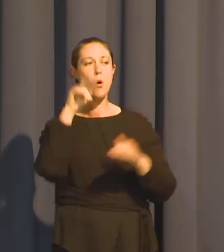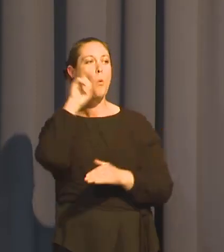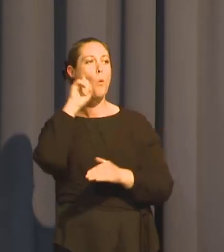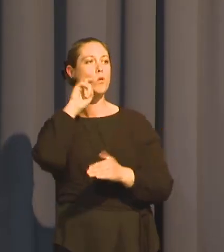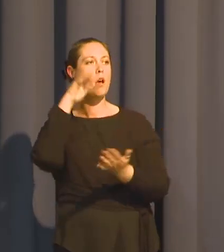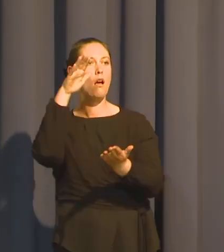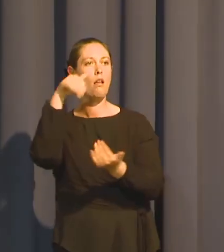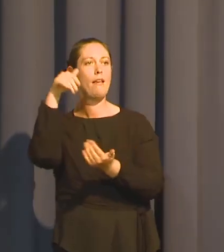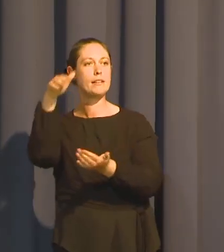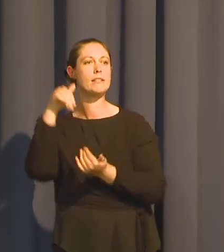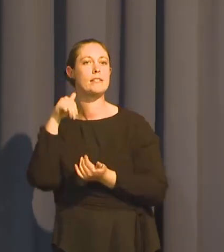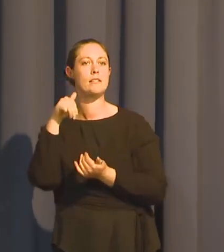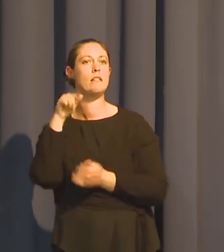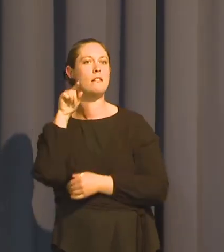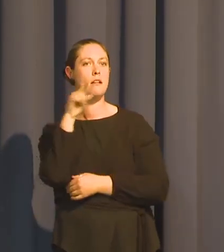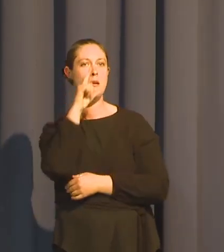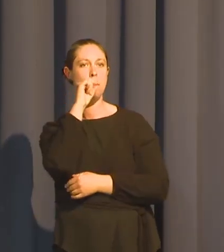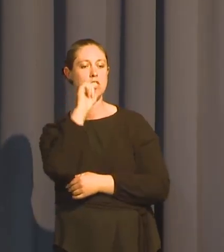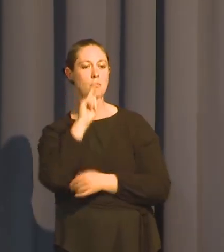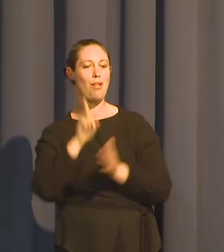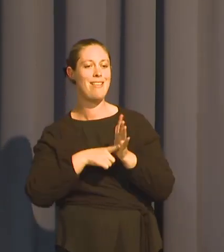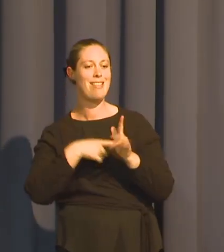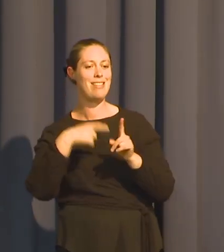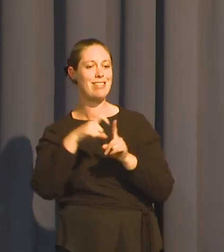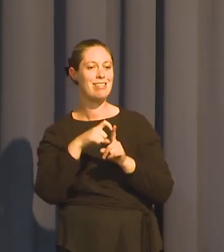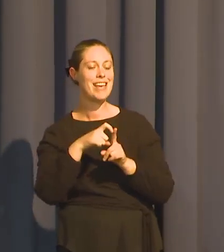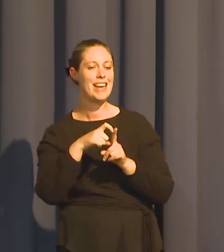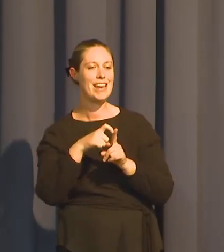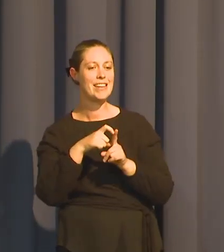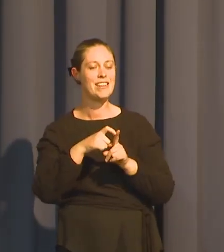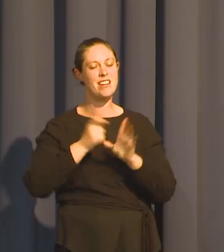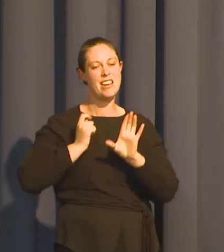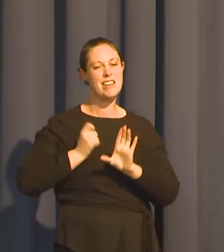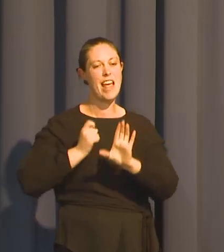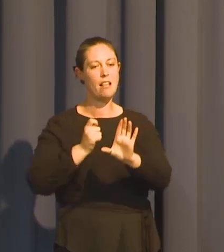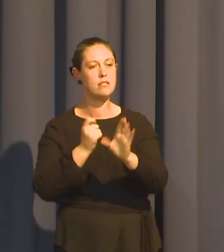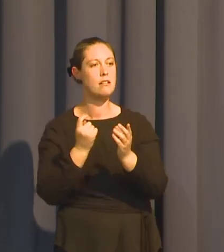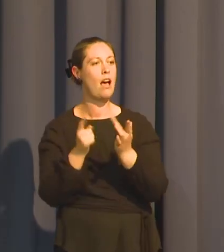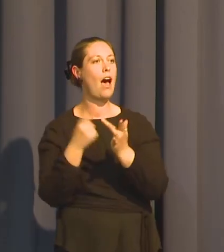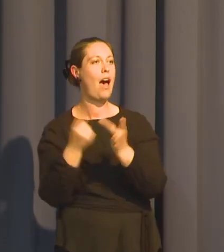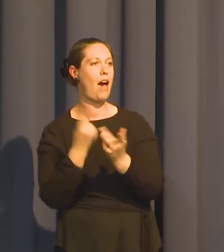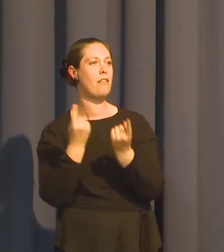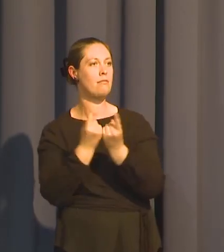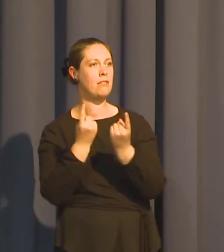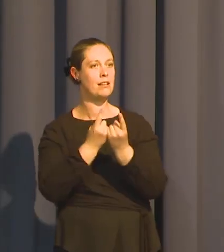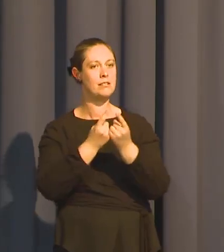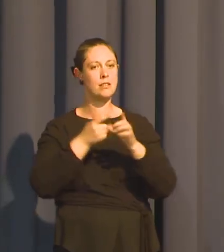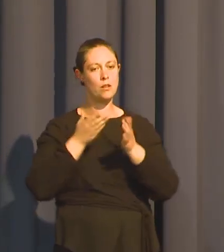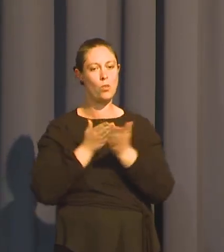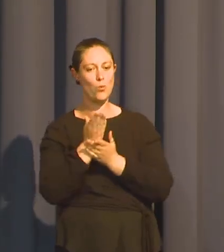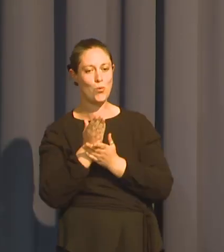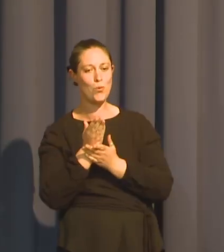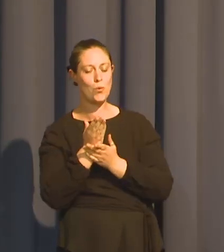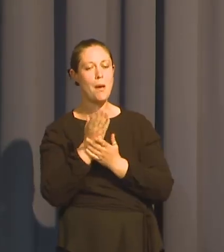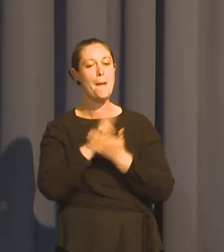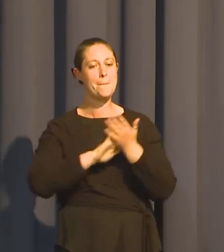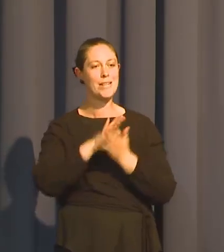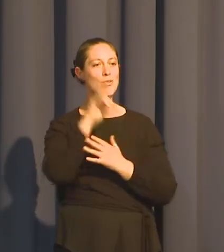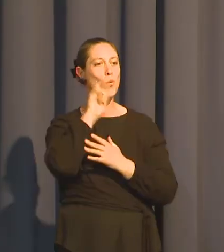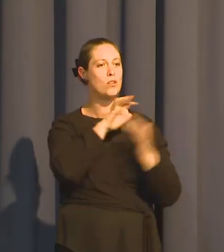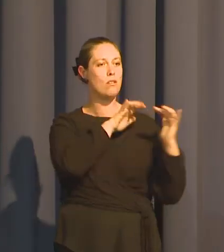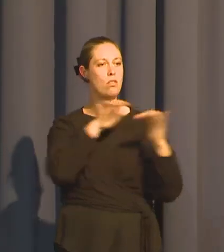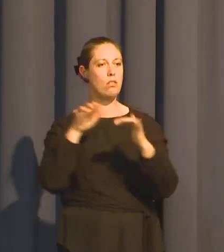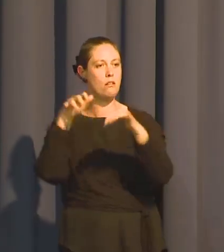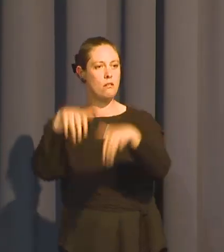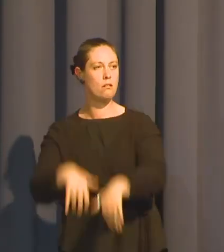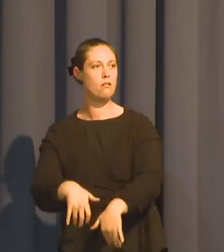and these may have lead fixtures, like lead head nails still on them. So this is really an opportunity for